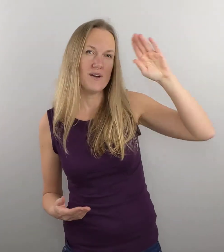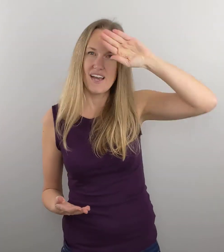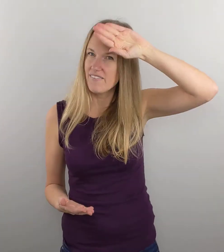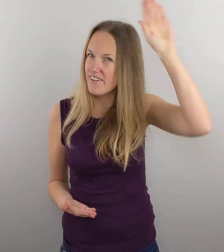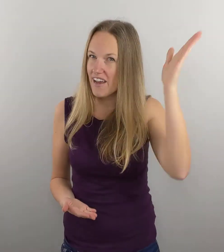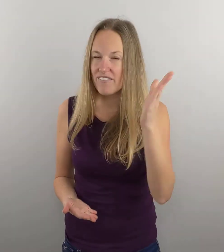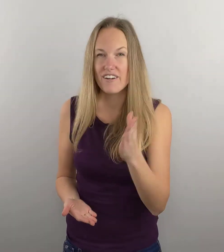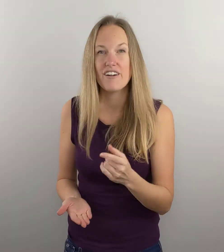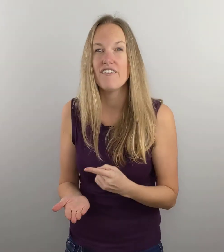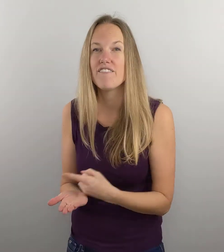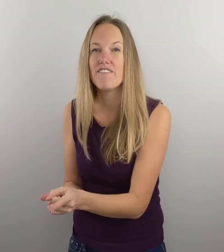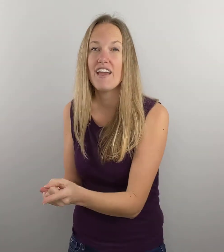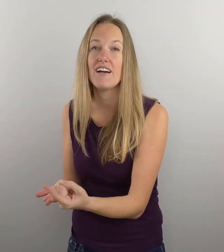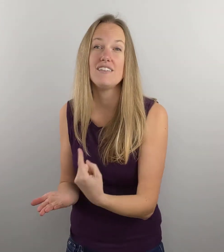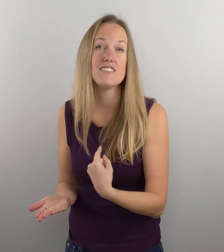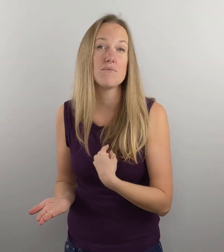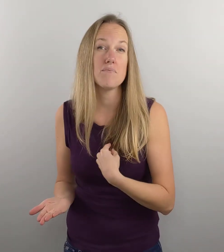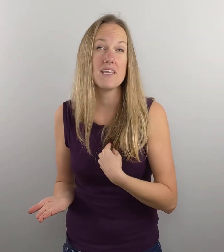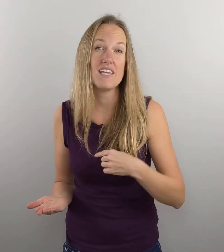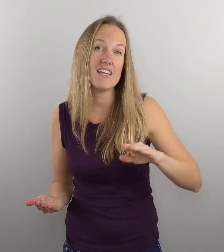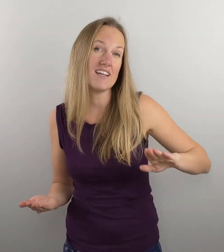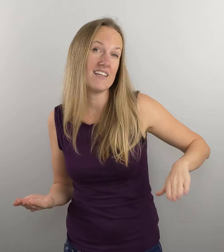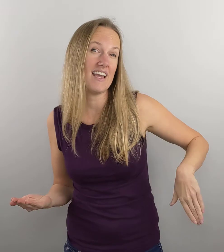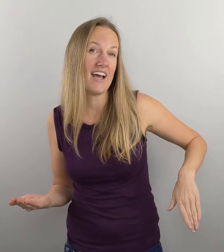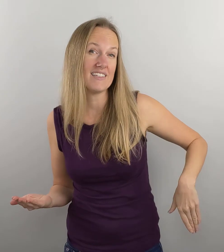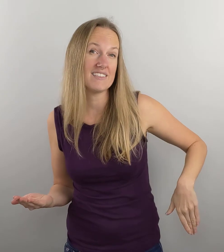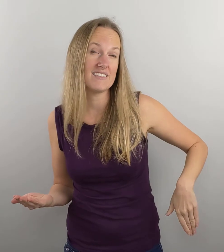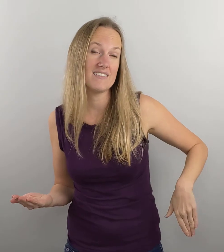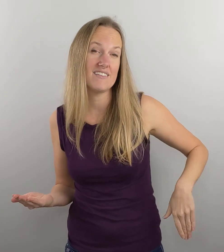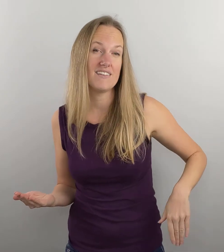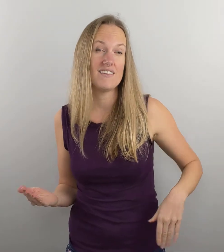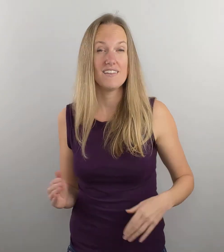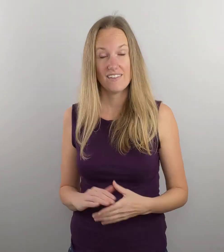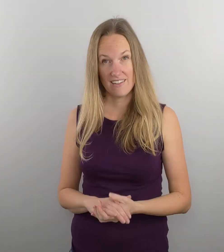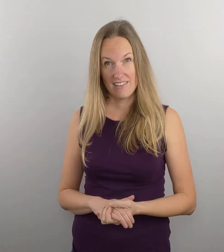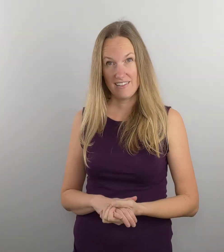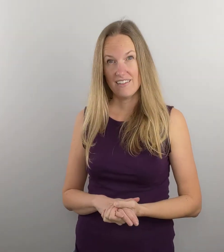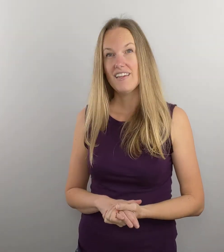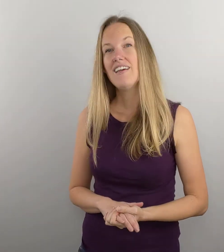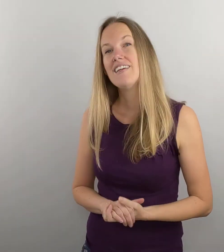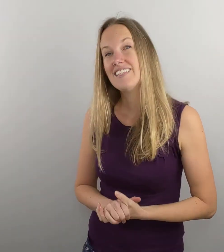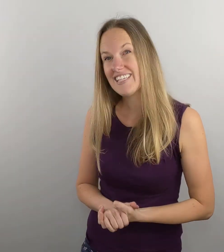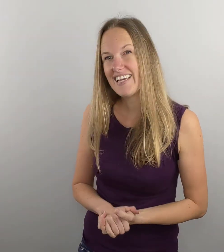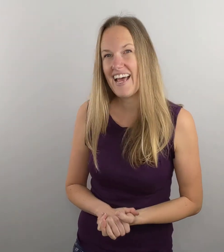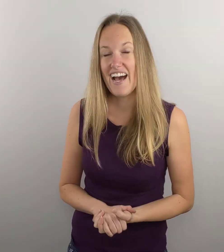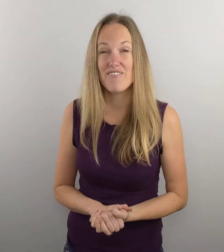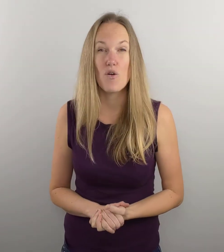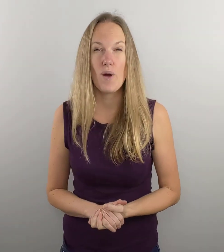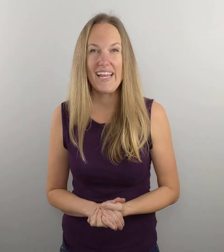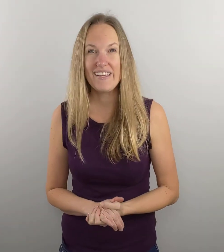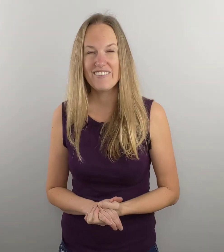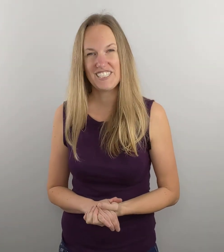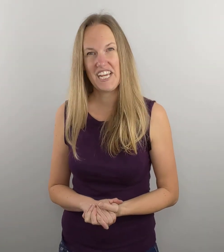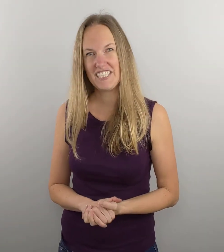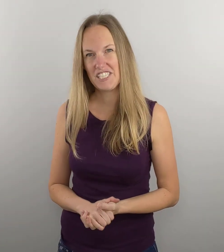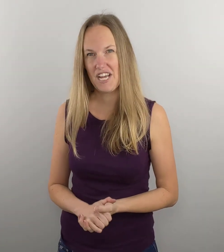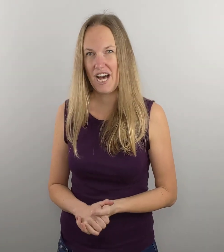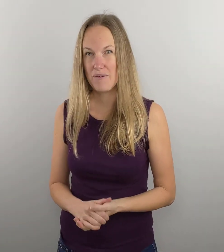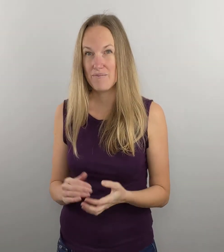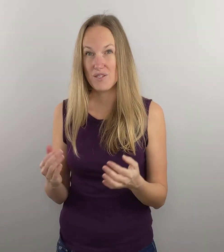have never failed me yet. Okay? The second half, waiting for change to come. So